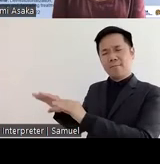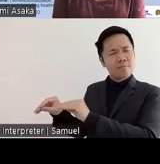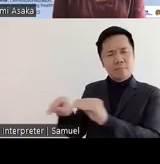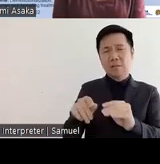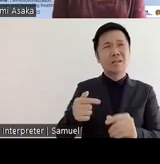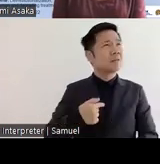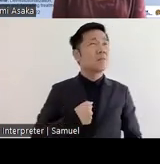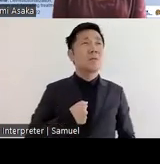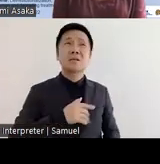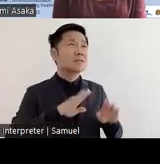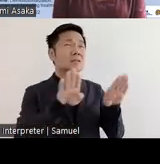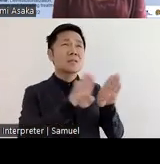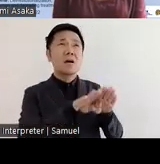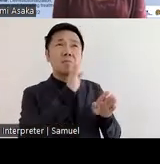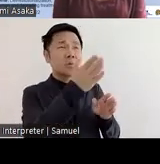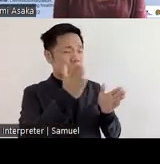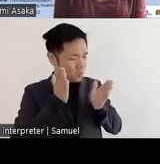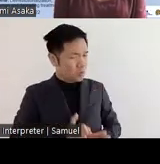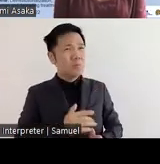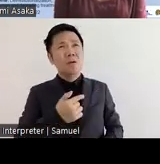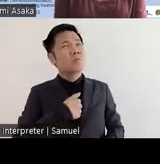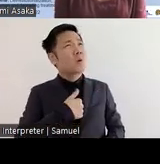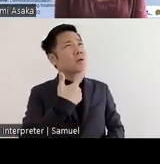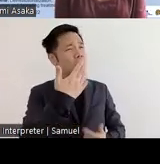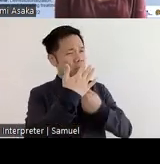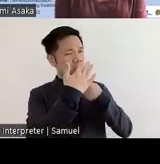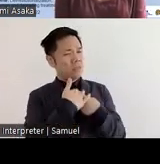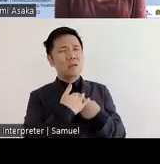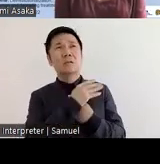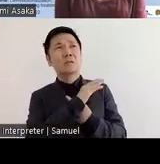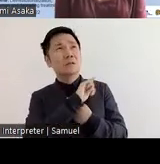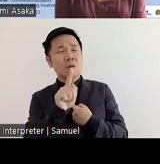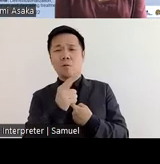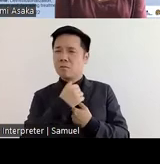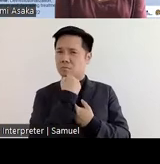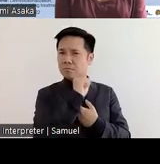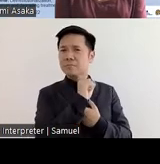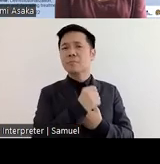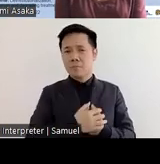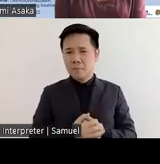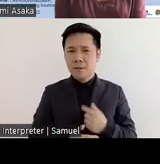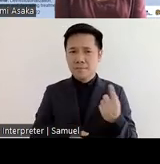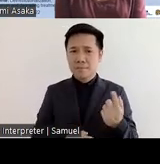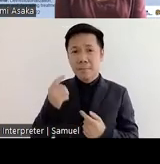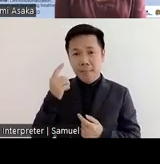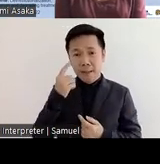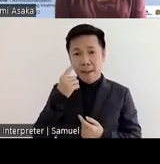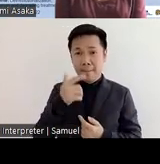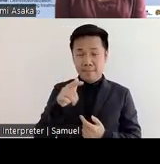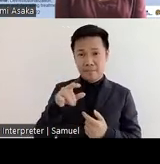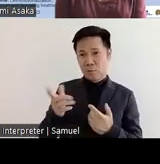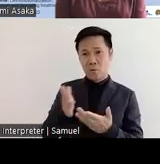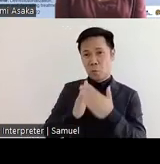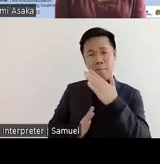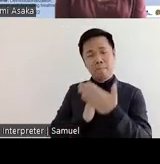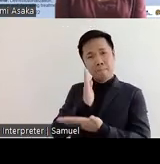human. Then they came out of the institutions, which sparked consciousness towards the institutionalization